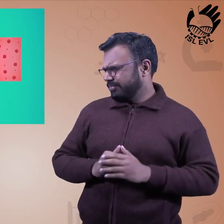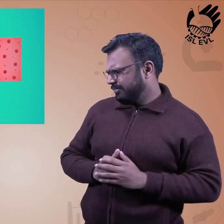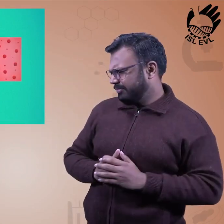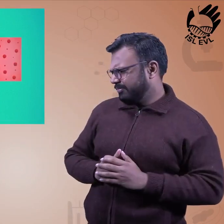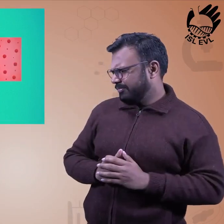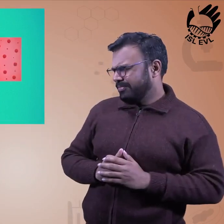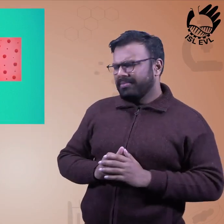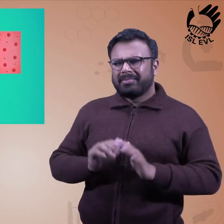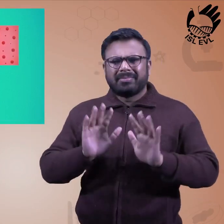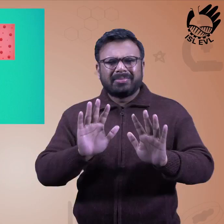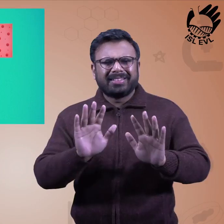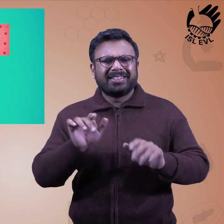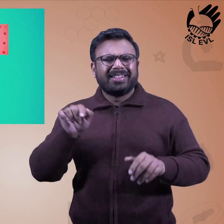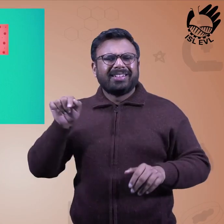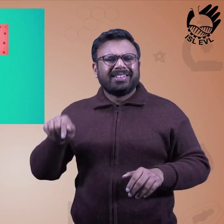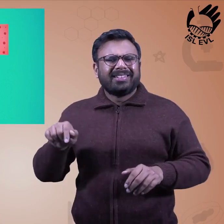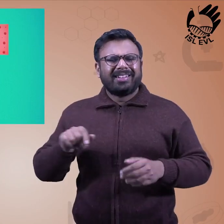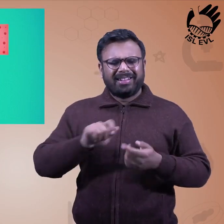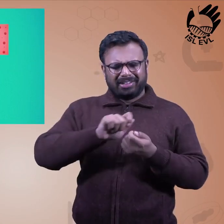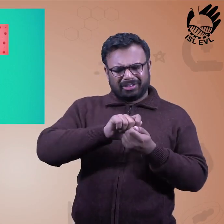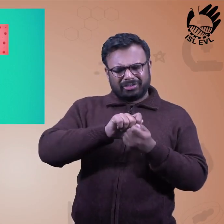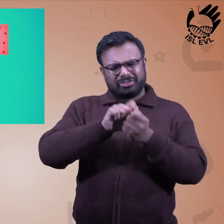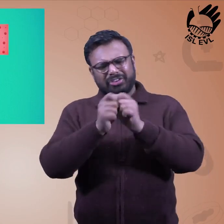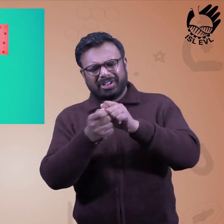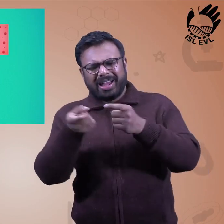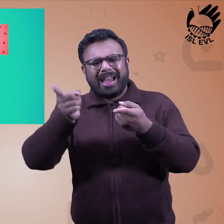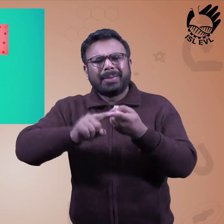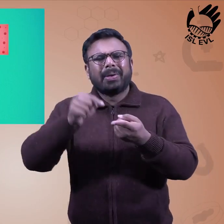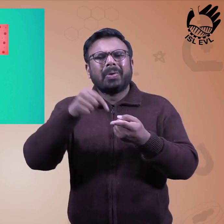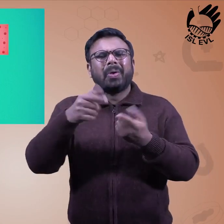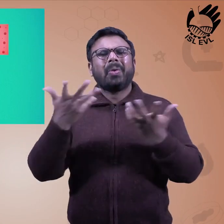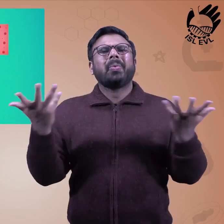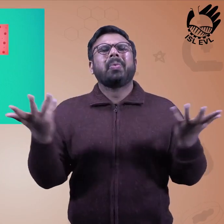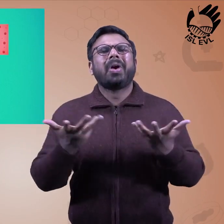But what are mutations?